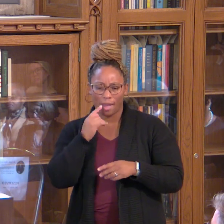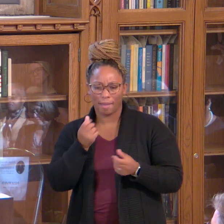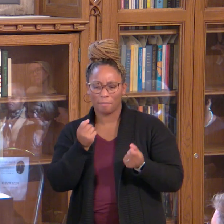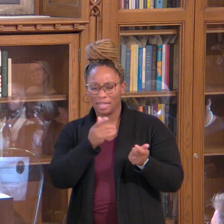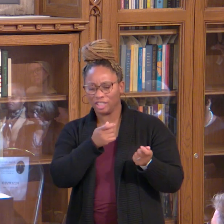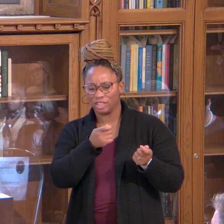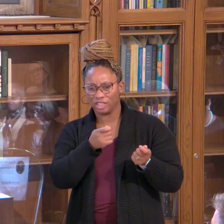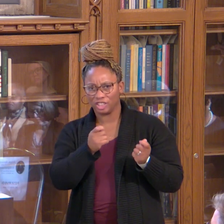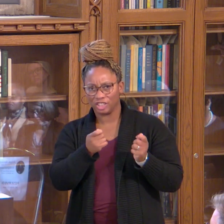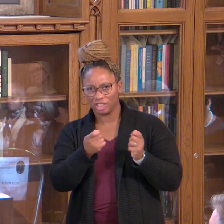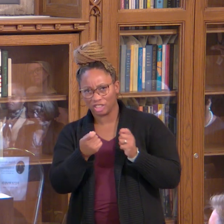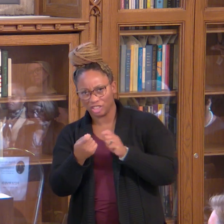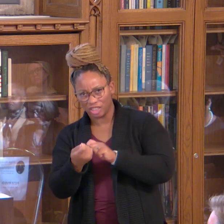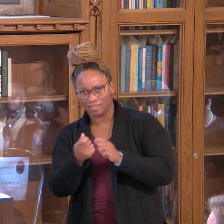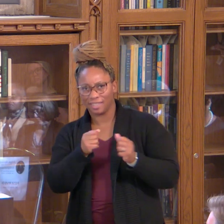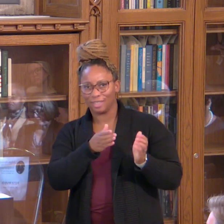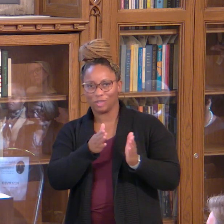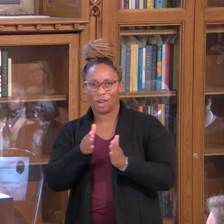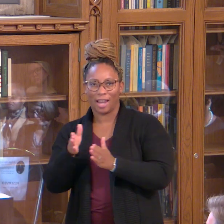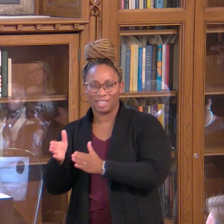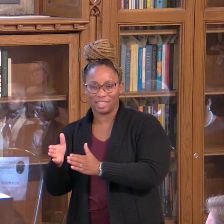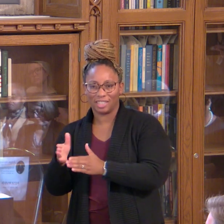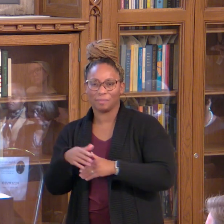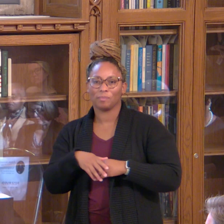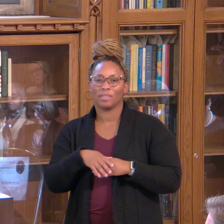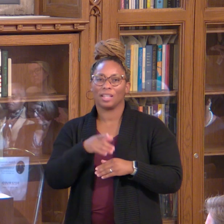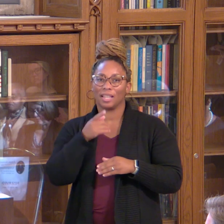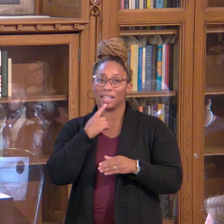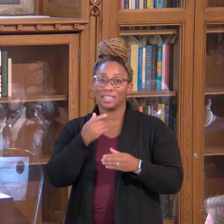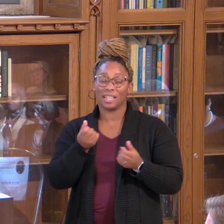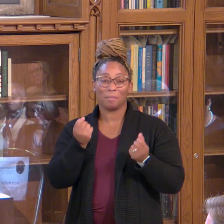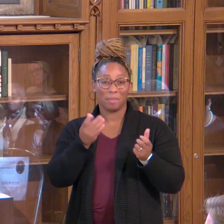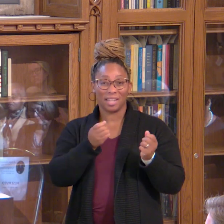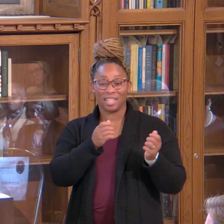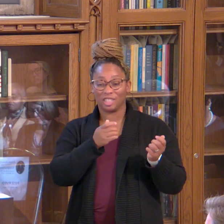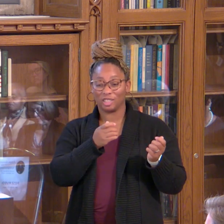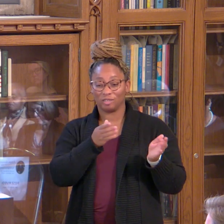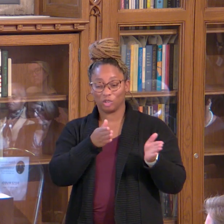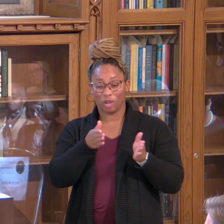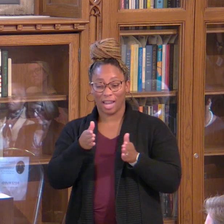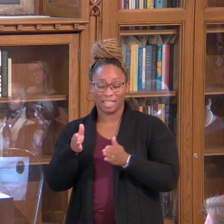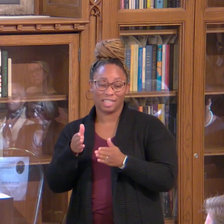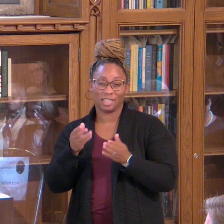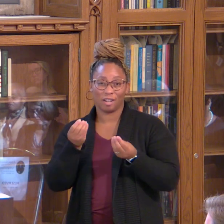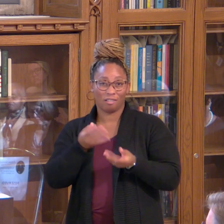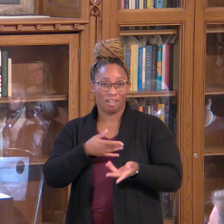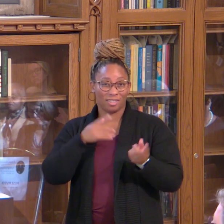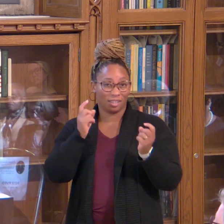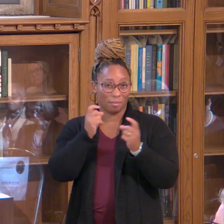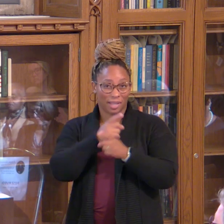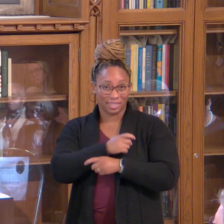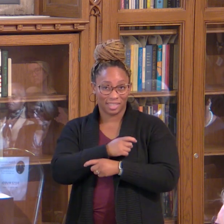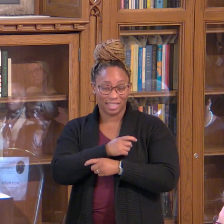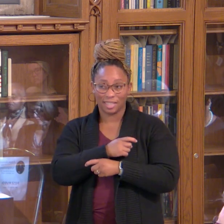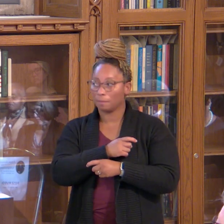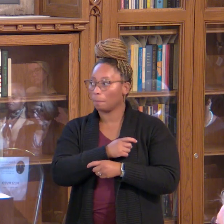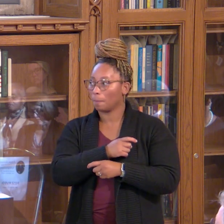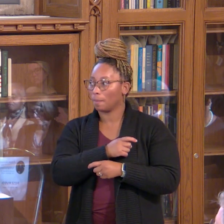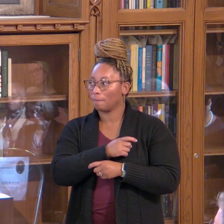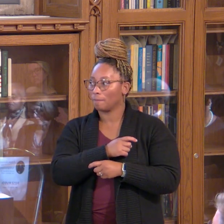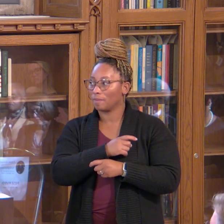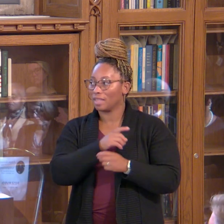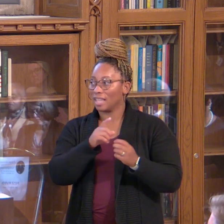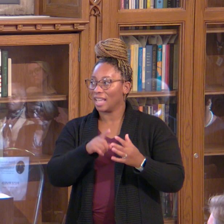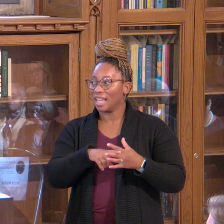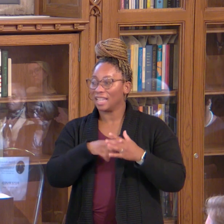shifts in strategies and then he goes on to say these numerous strategies that are creating complexity are